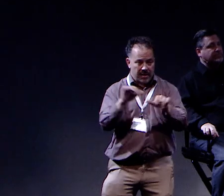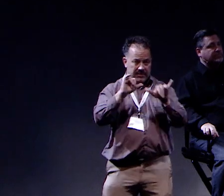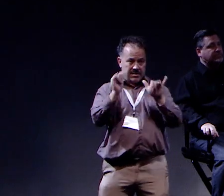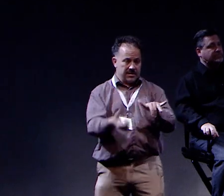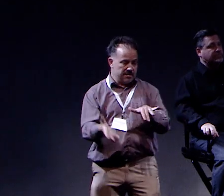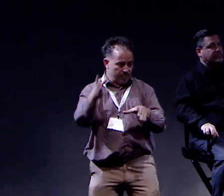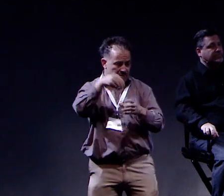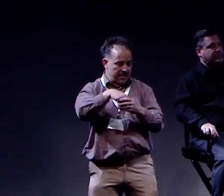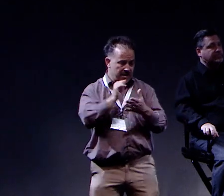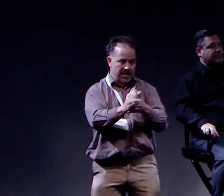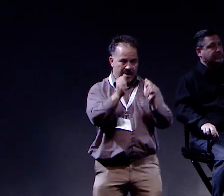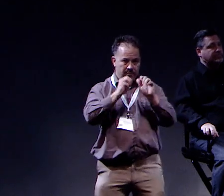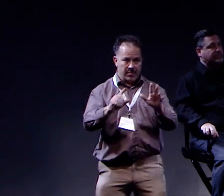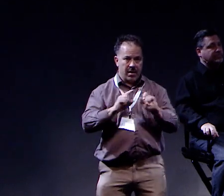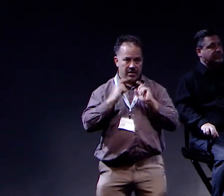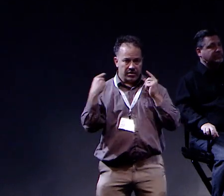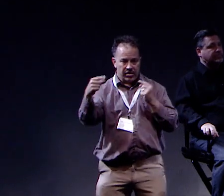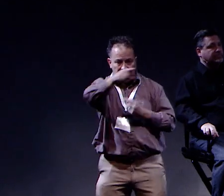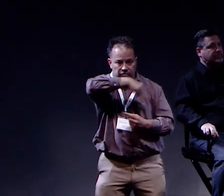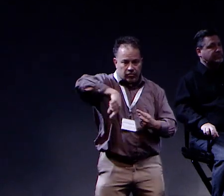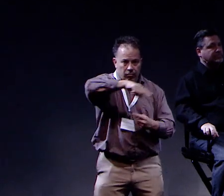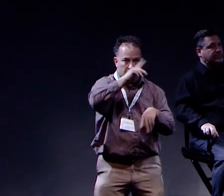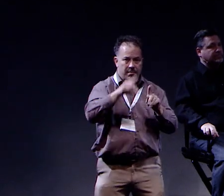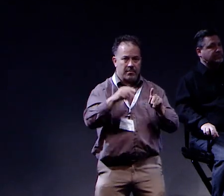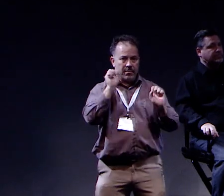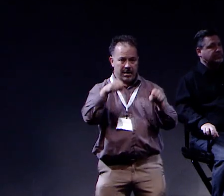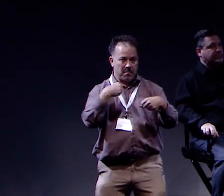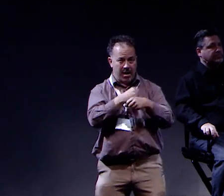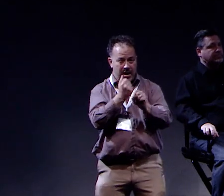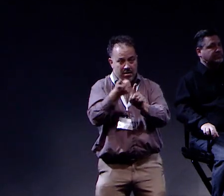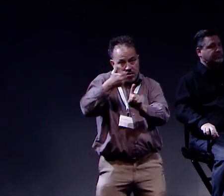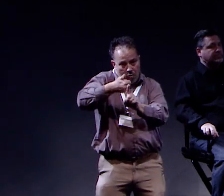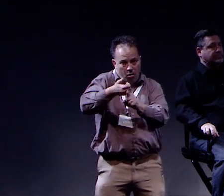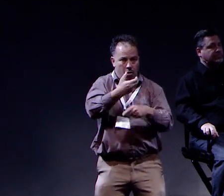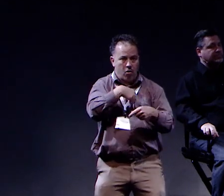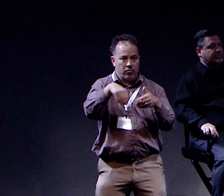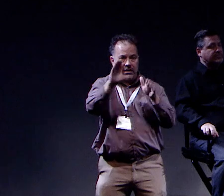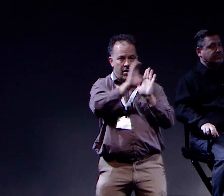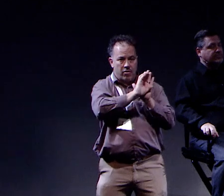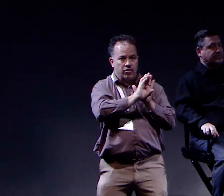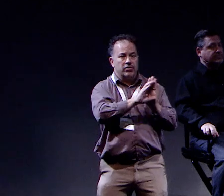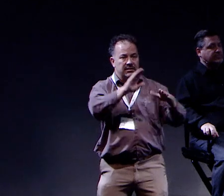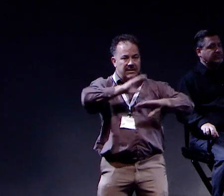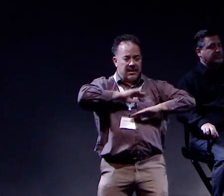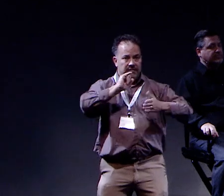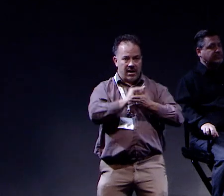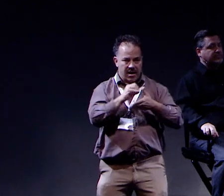the magic circle where people can customize and create their own character to fulfill that story world immersion.